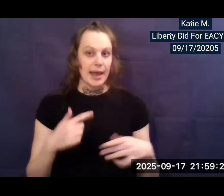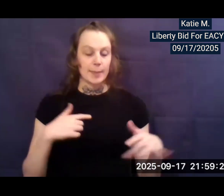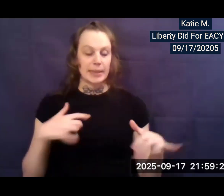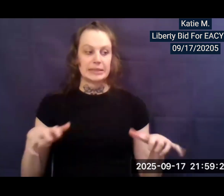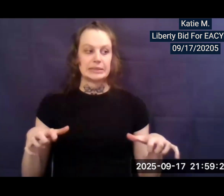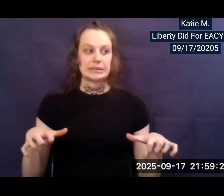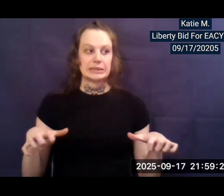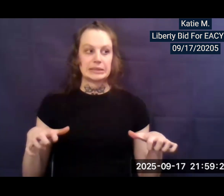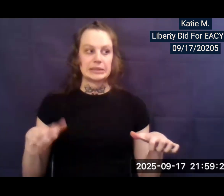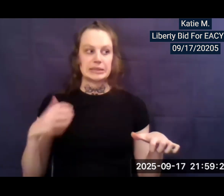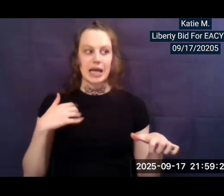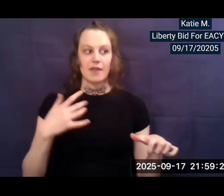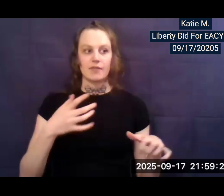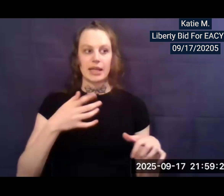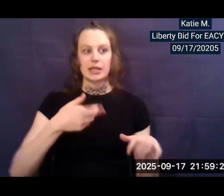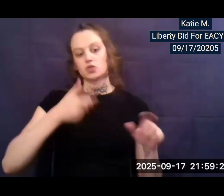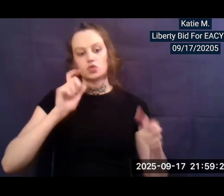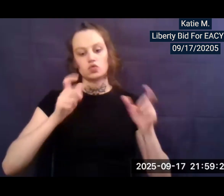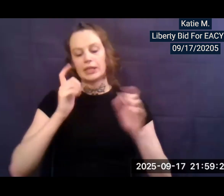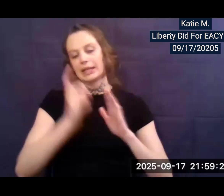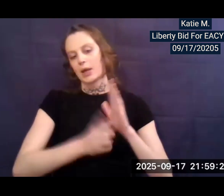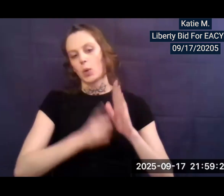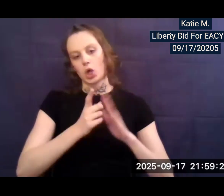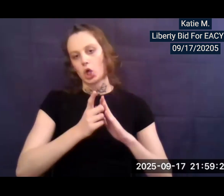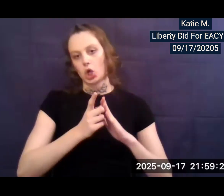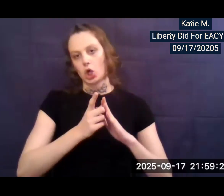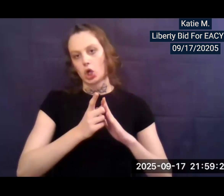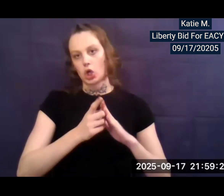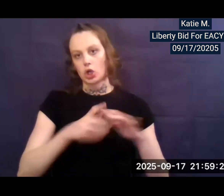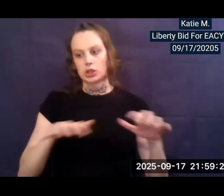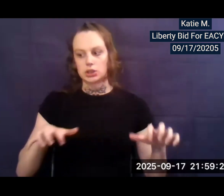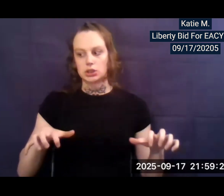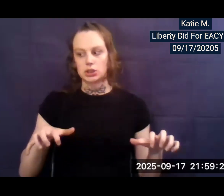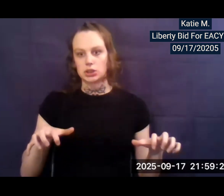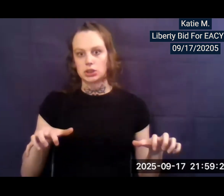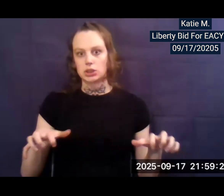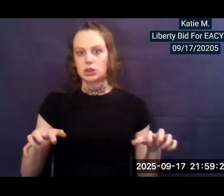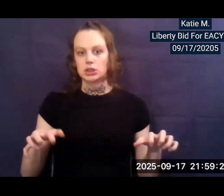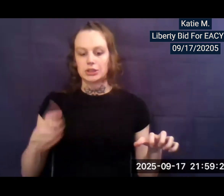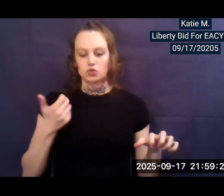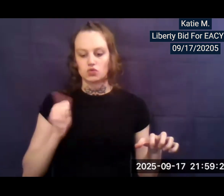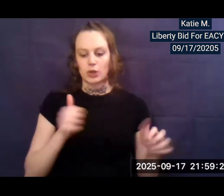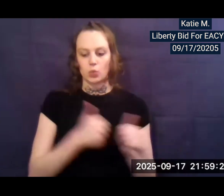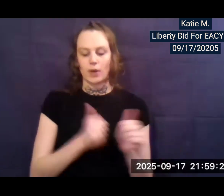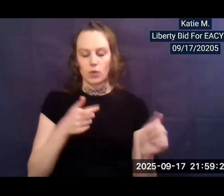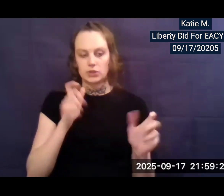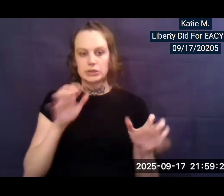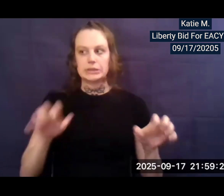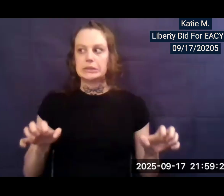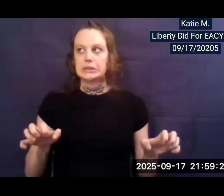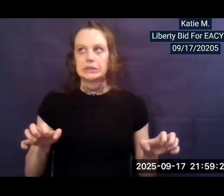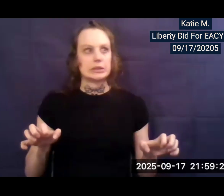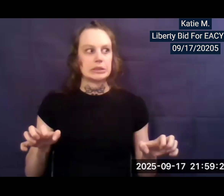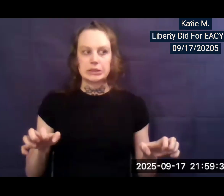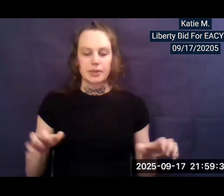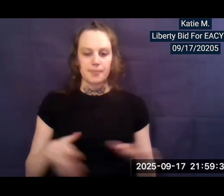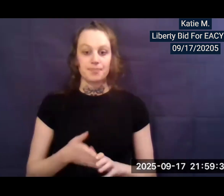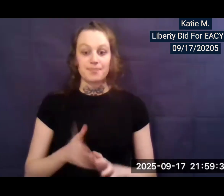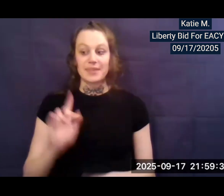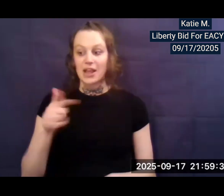cocktail hour. Excuse me, hour. So I'm like, okay, I made it. Then there was champagne at the dinner table, and I was